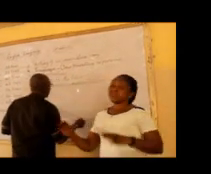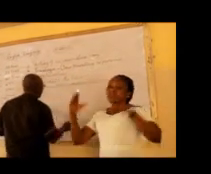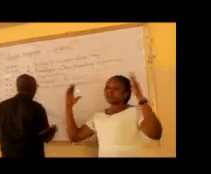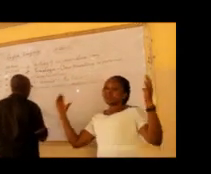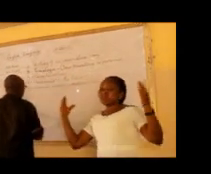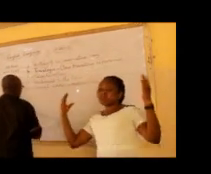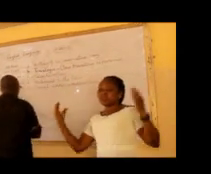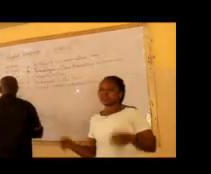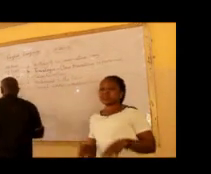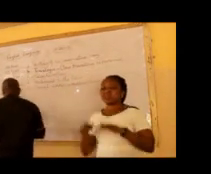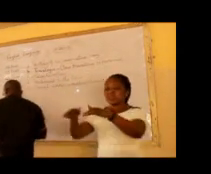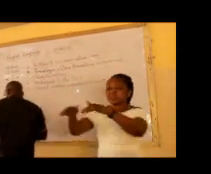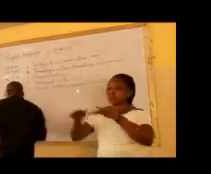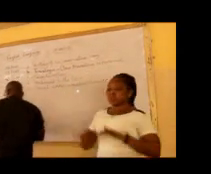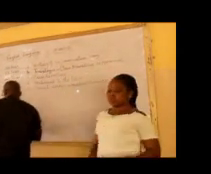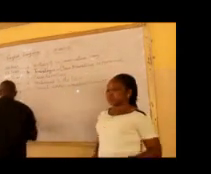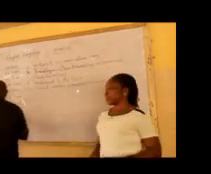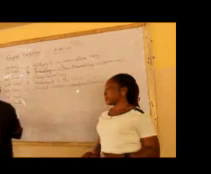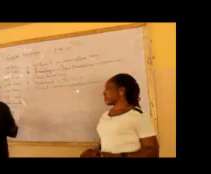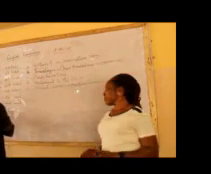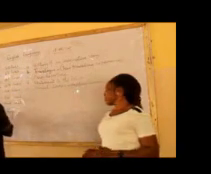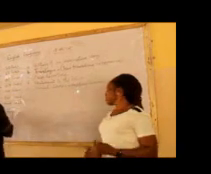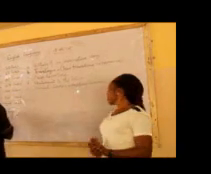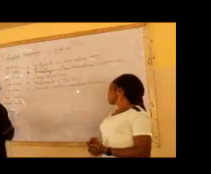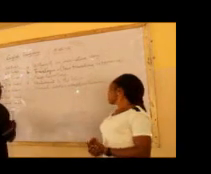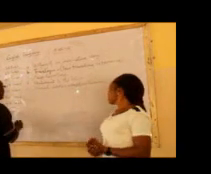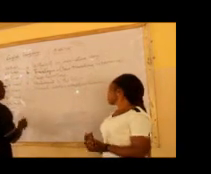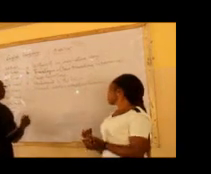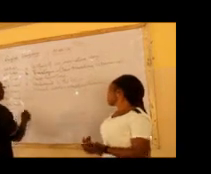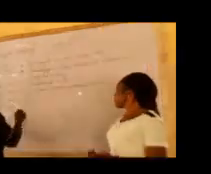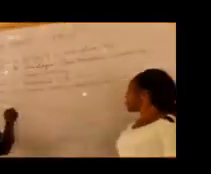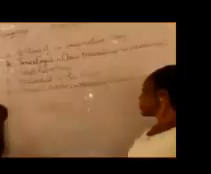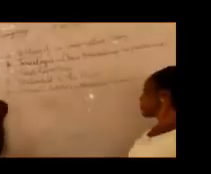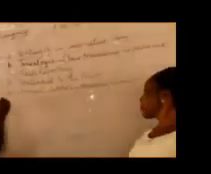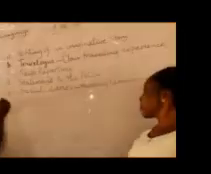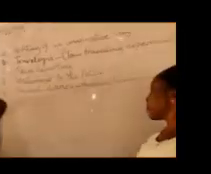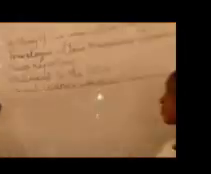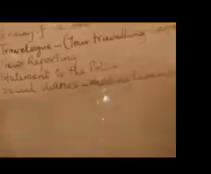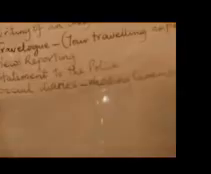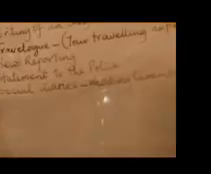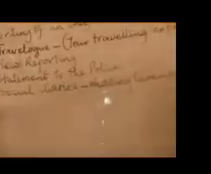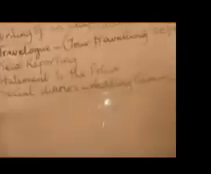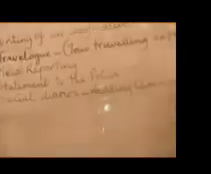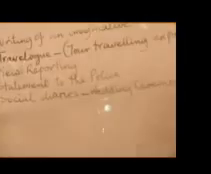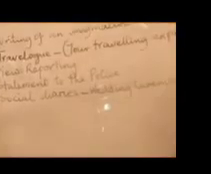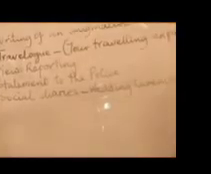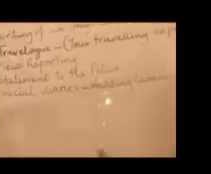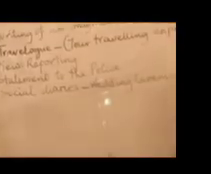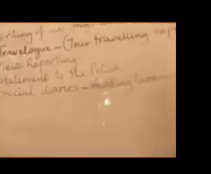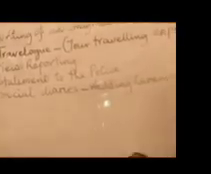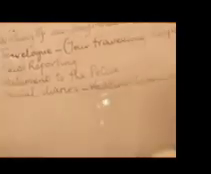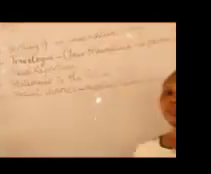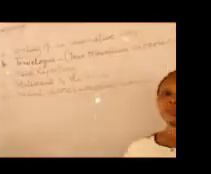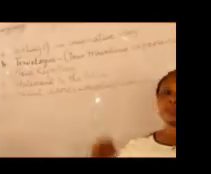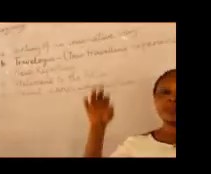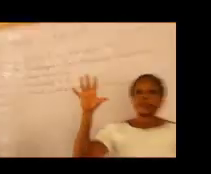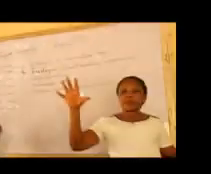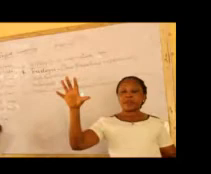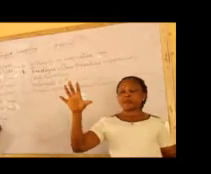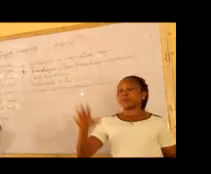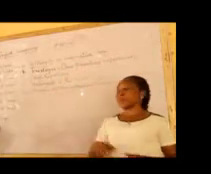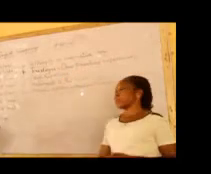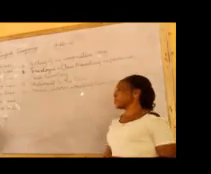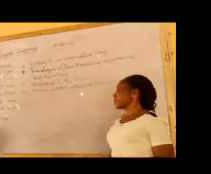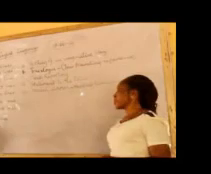funeral ceremony, and then the last one, which we have to